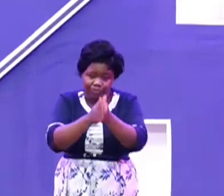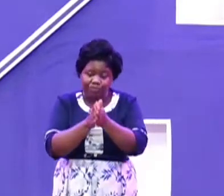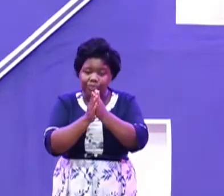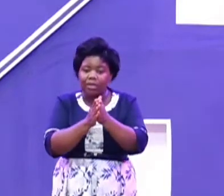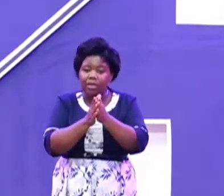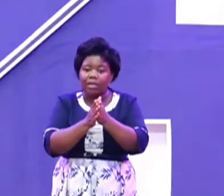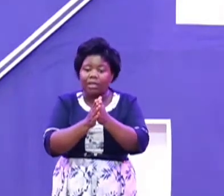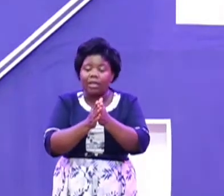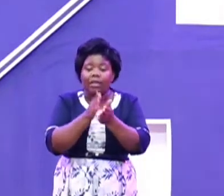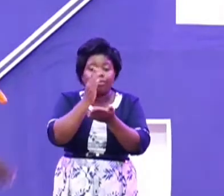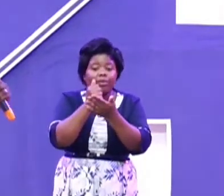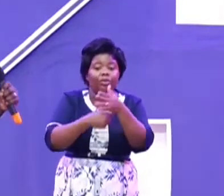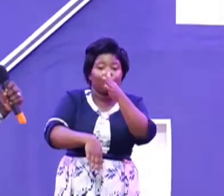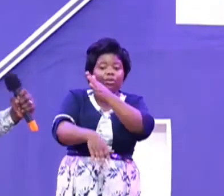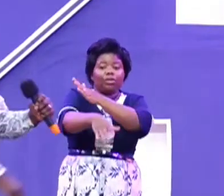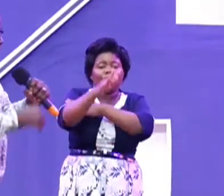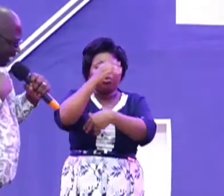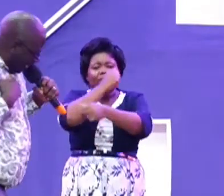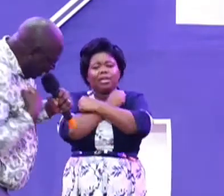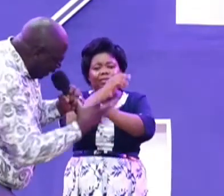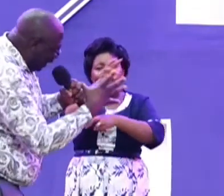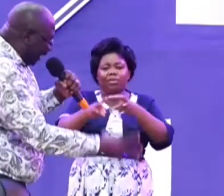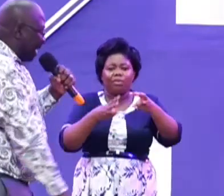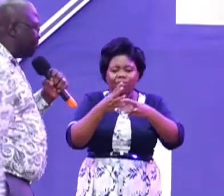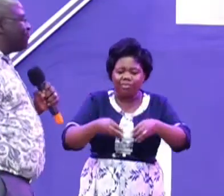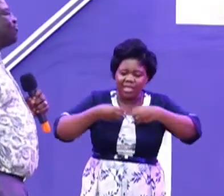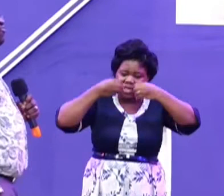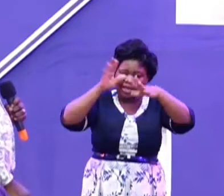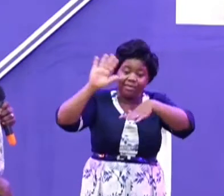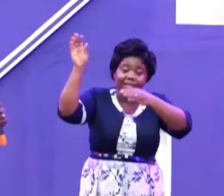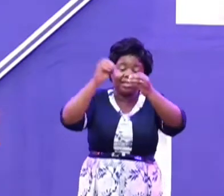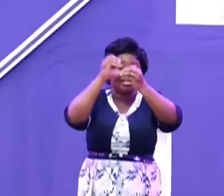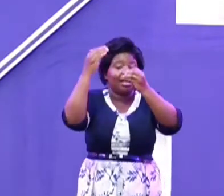That's why for God, when he loved the world, he gave.